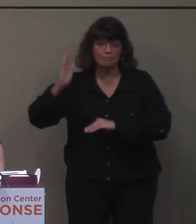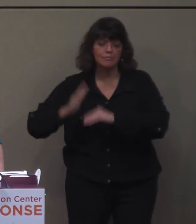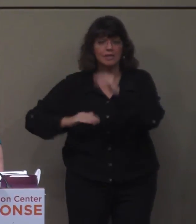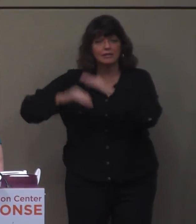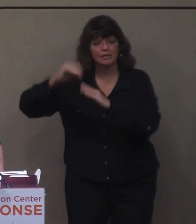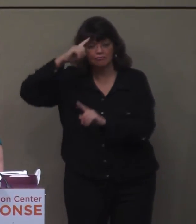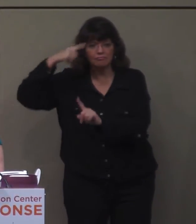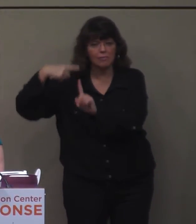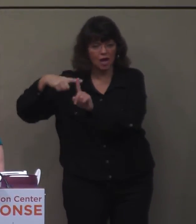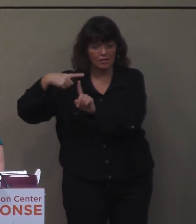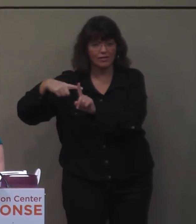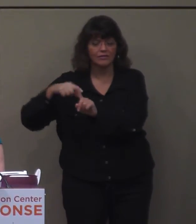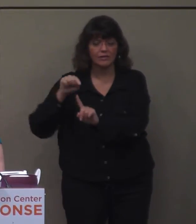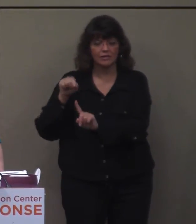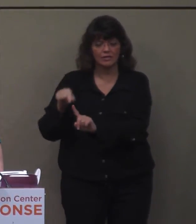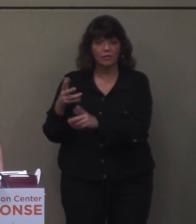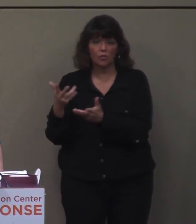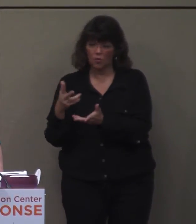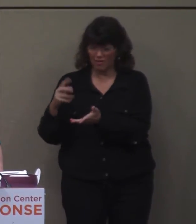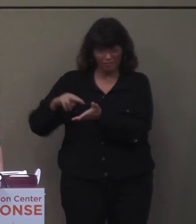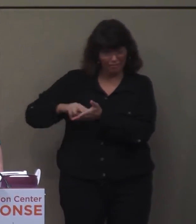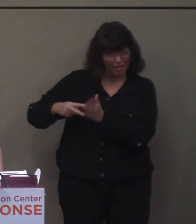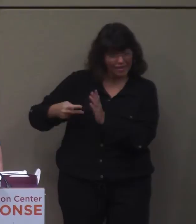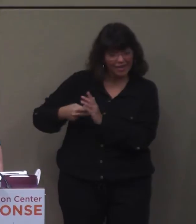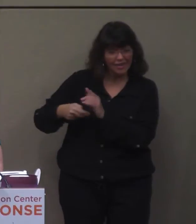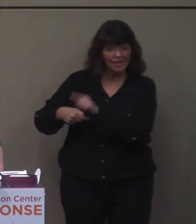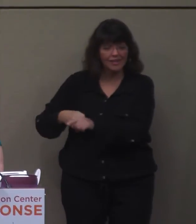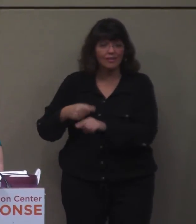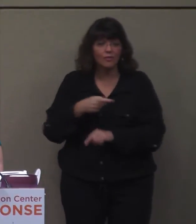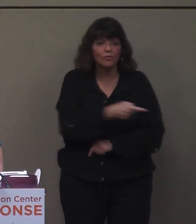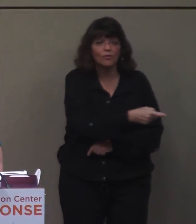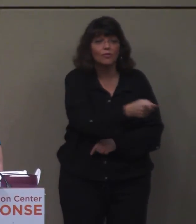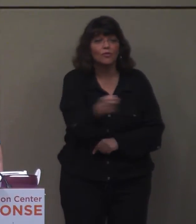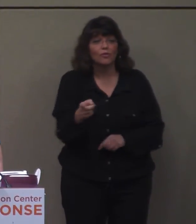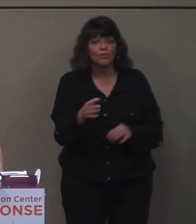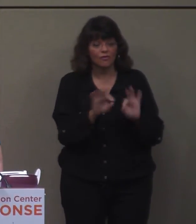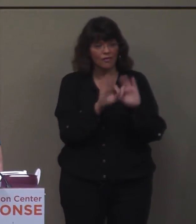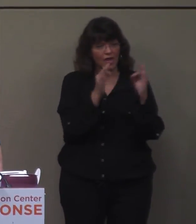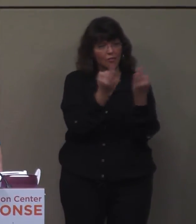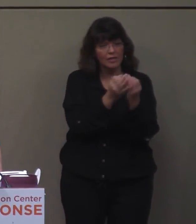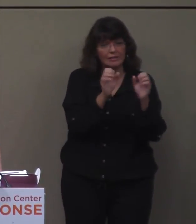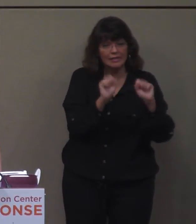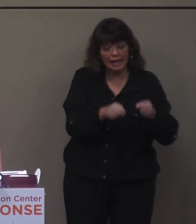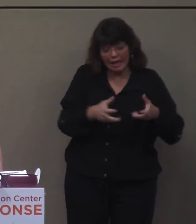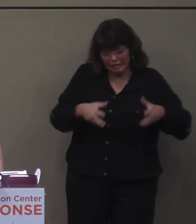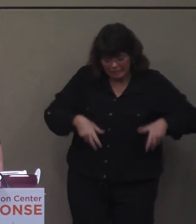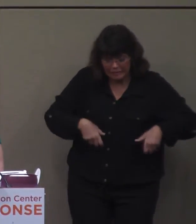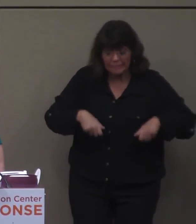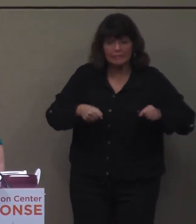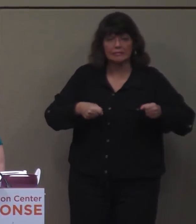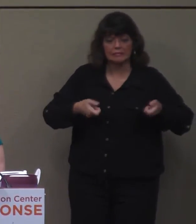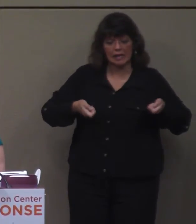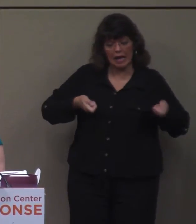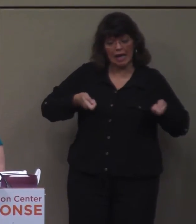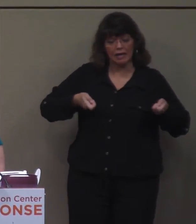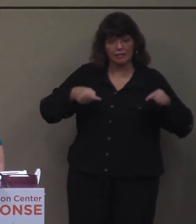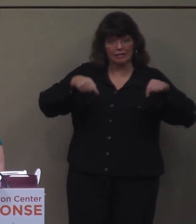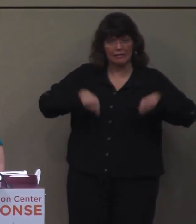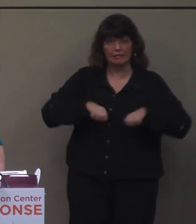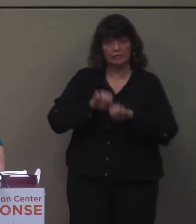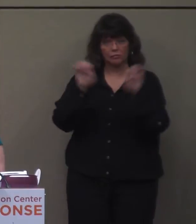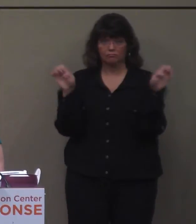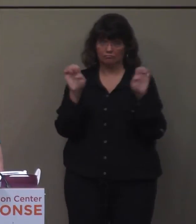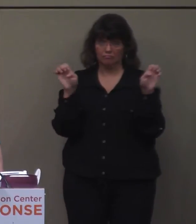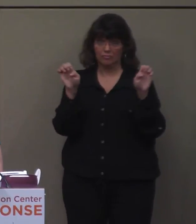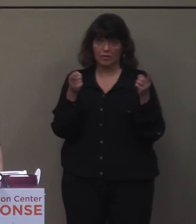to our response to the COVID-19 virus and our family and our ability to be able to handle this crisis? Well, the reason I wanted to talk about